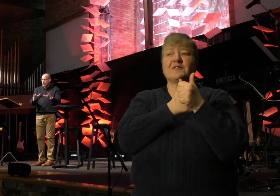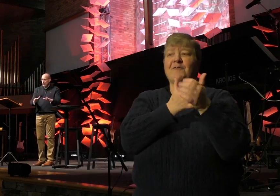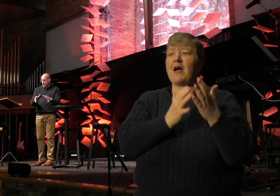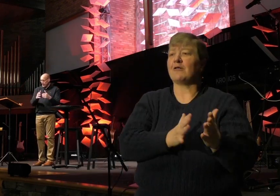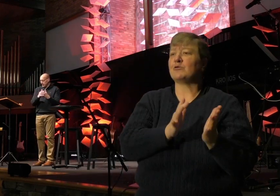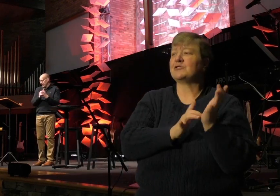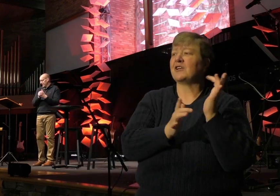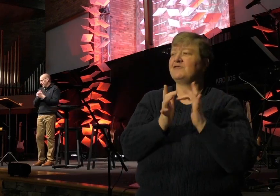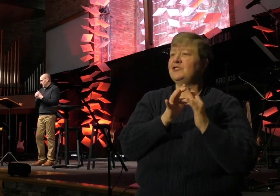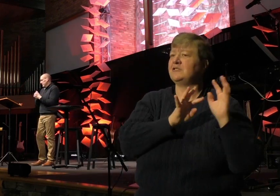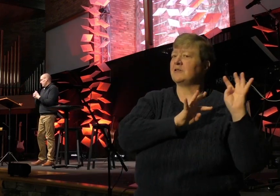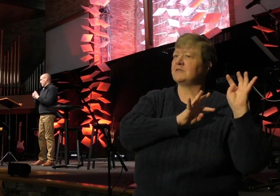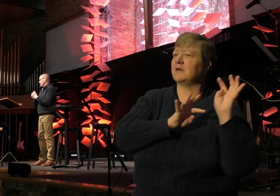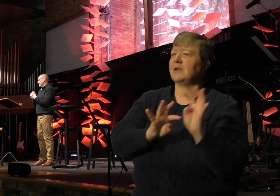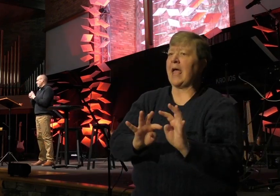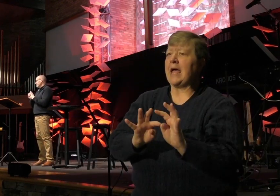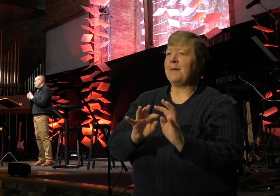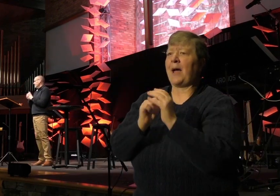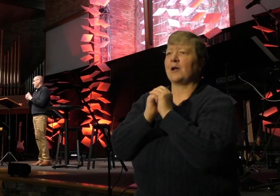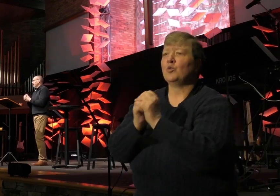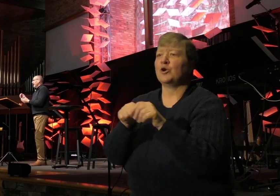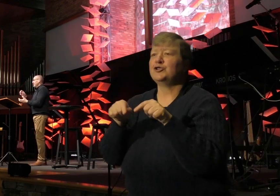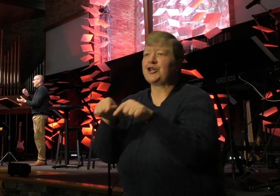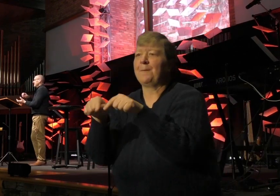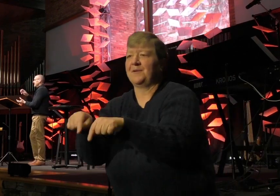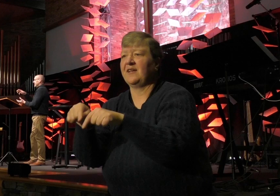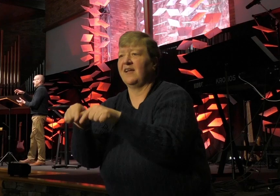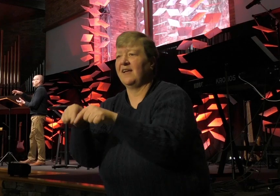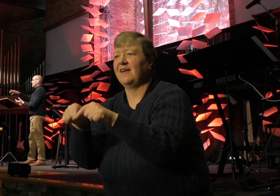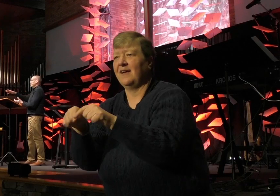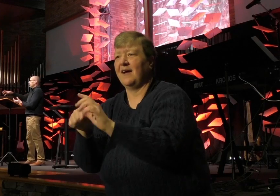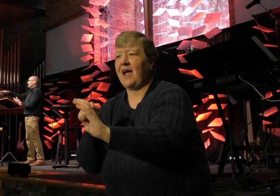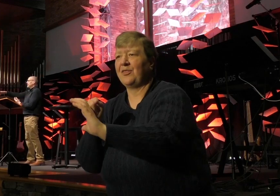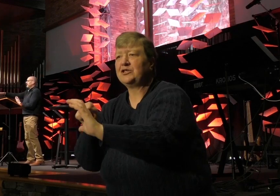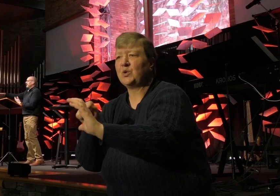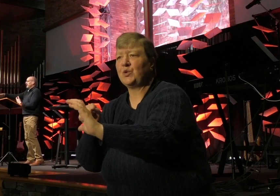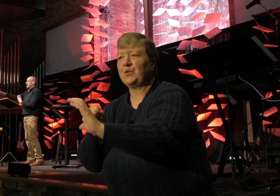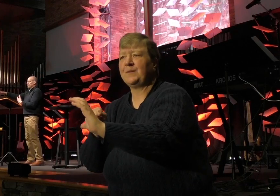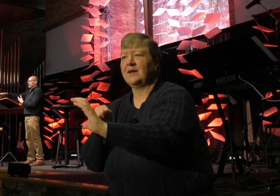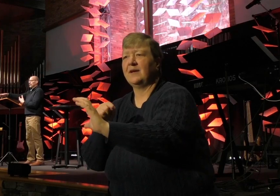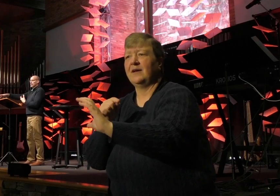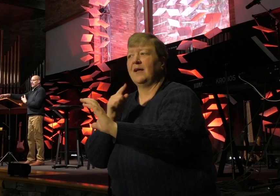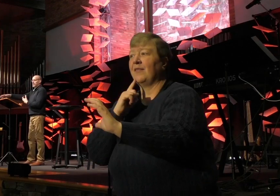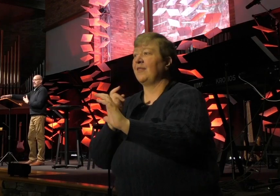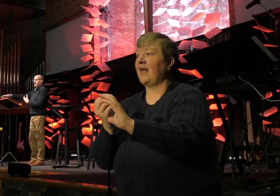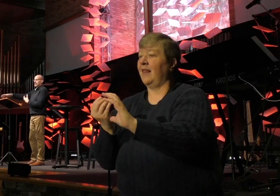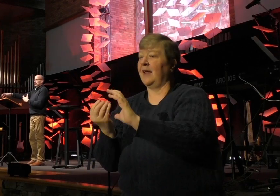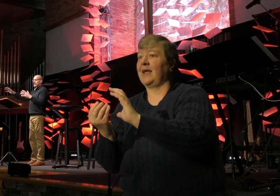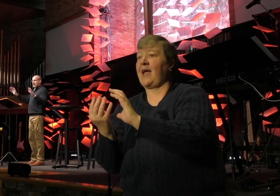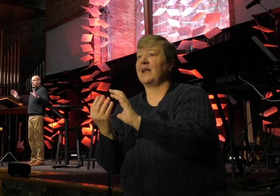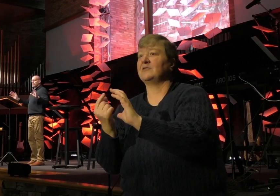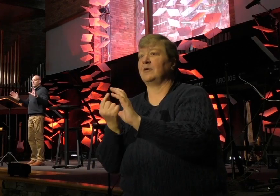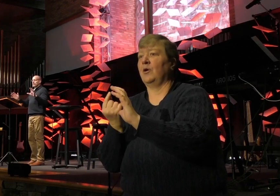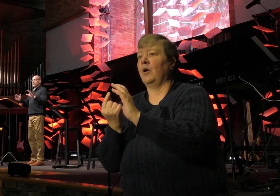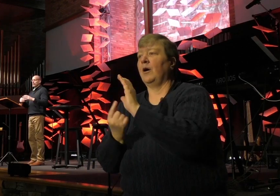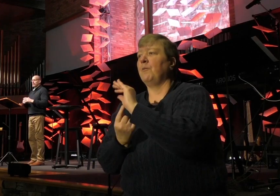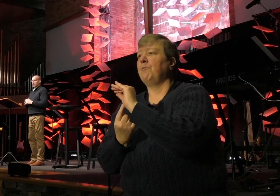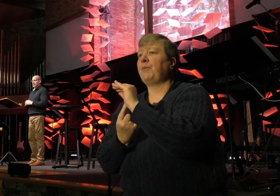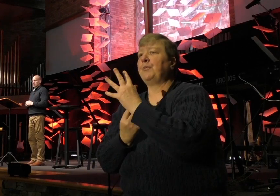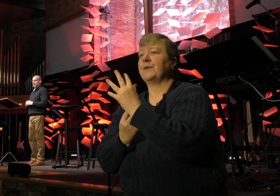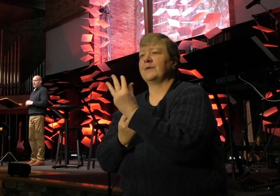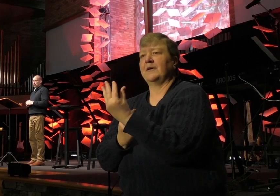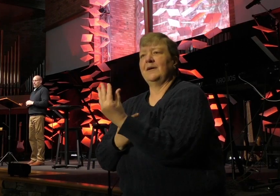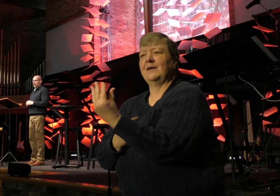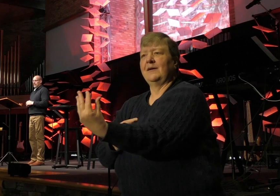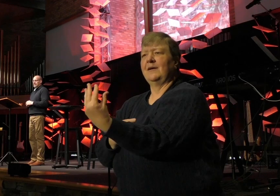they actually worshiped at the empty tomb. And they lit a candle and they put it in that tomb so that everybody would know where